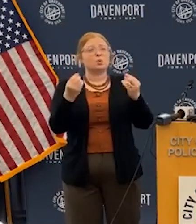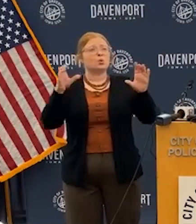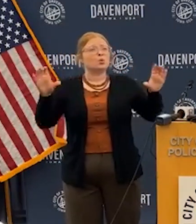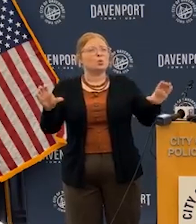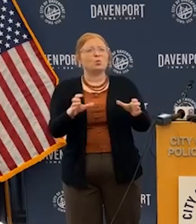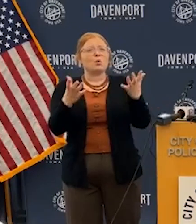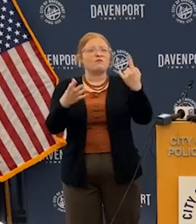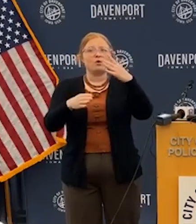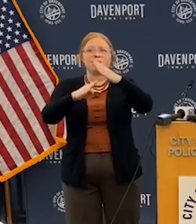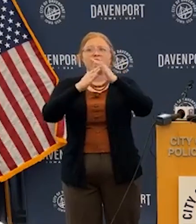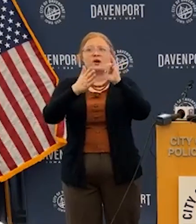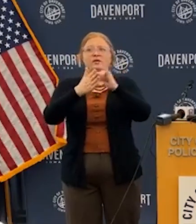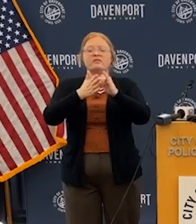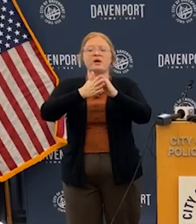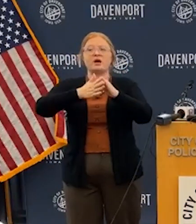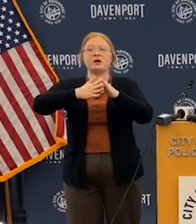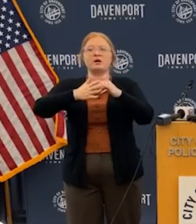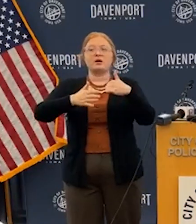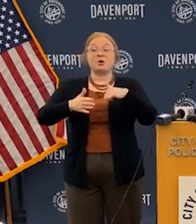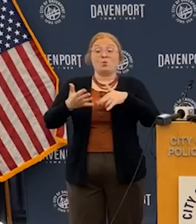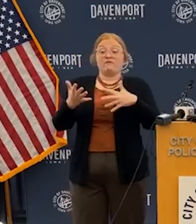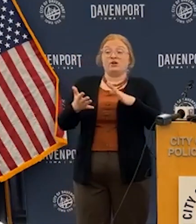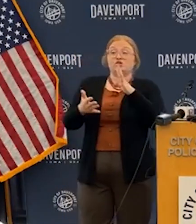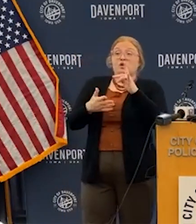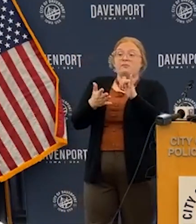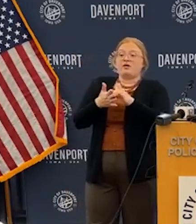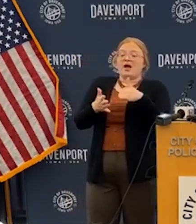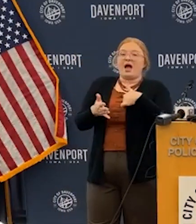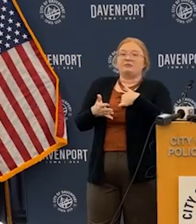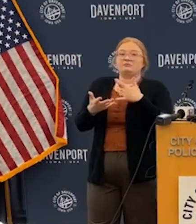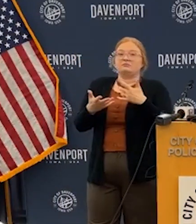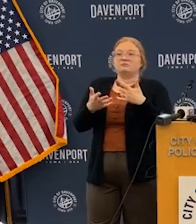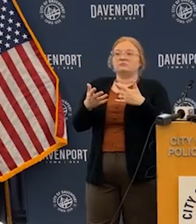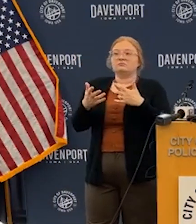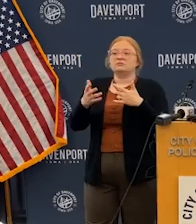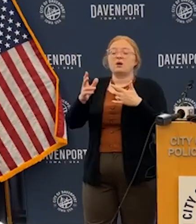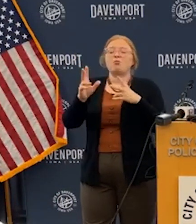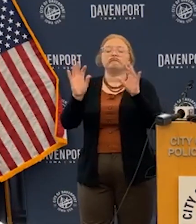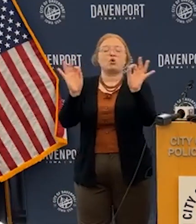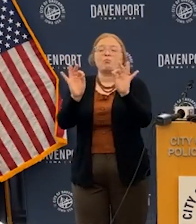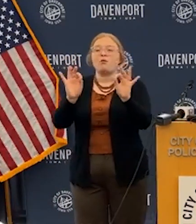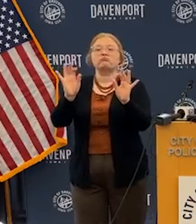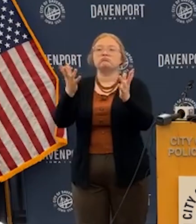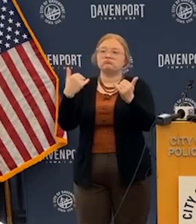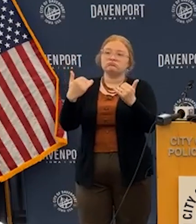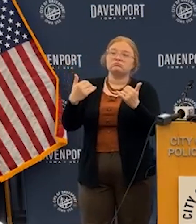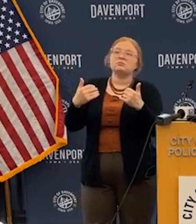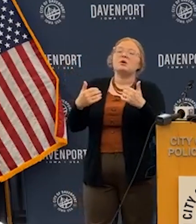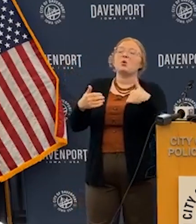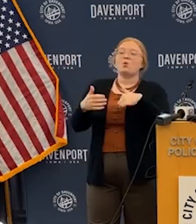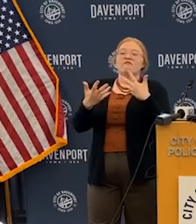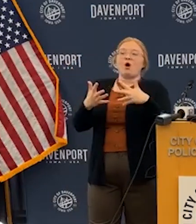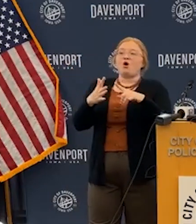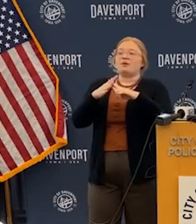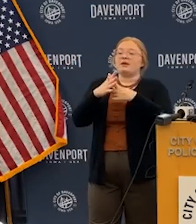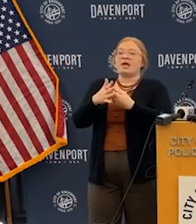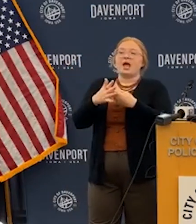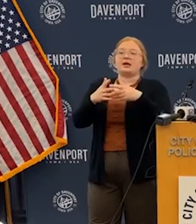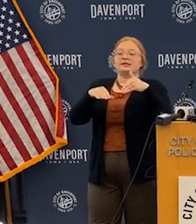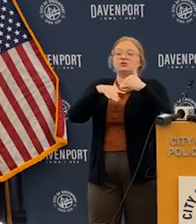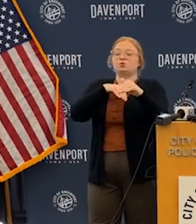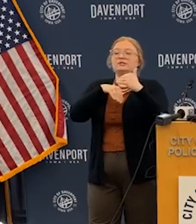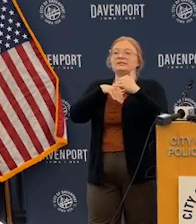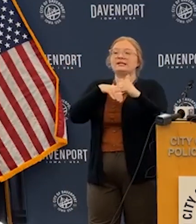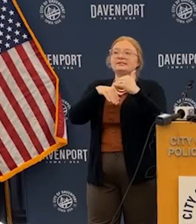I apologize, I came in late. I was on. No problem. We've already talked about and are starting the process to send inspectors and other people to other buildings.